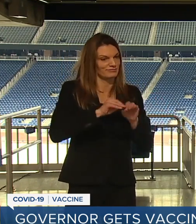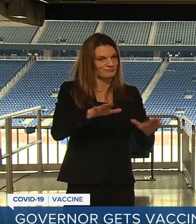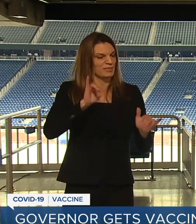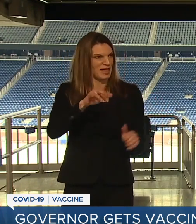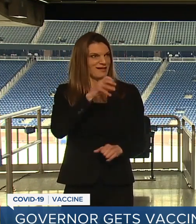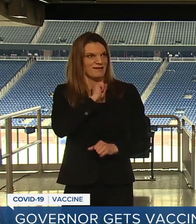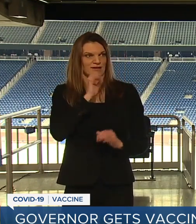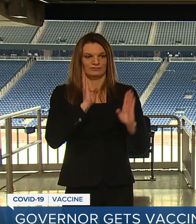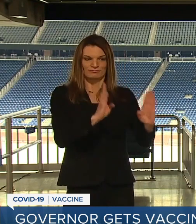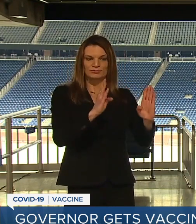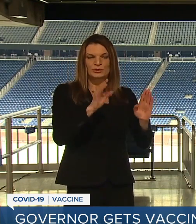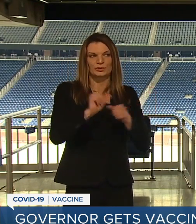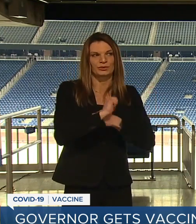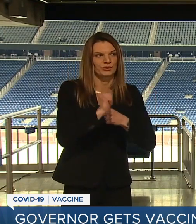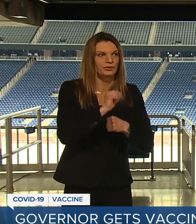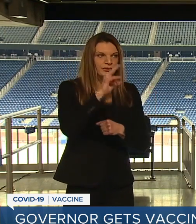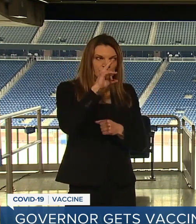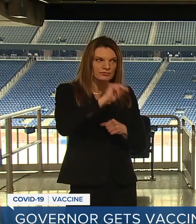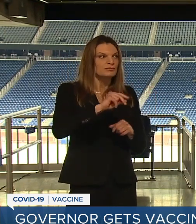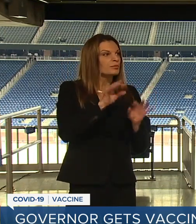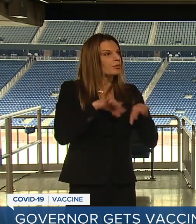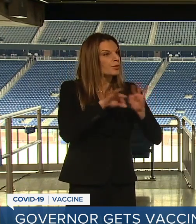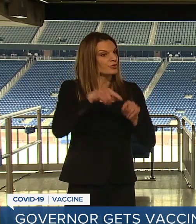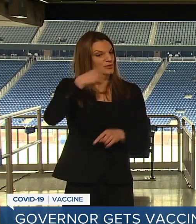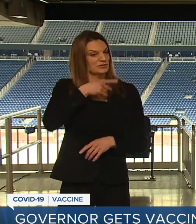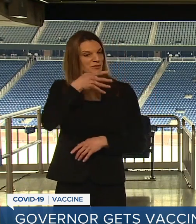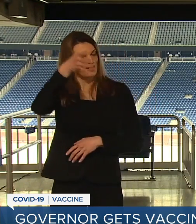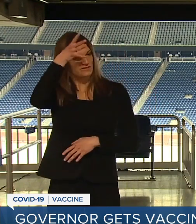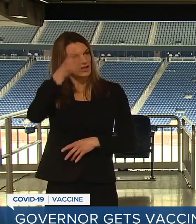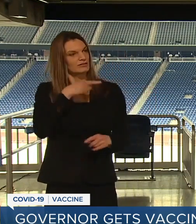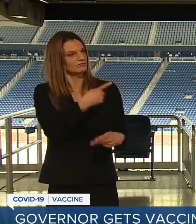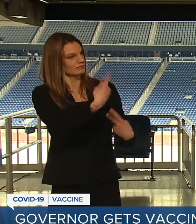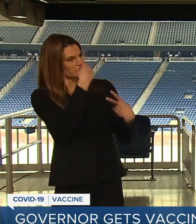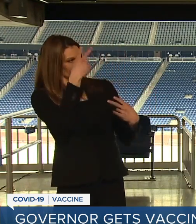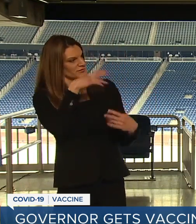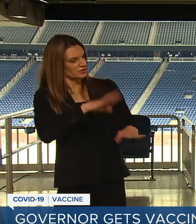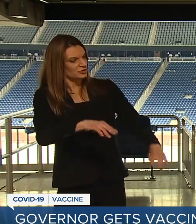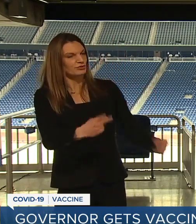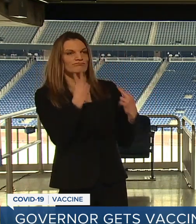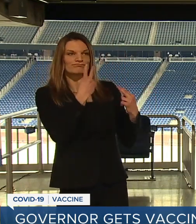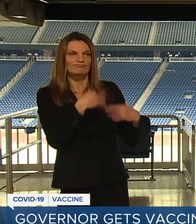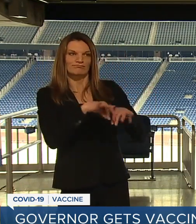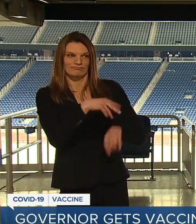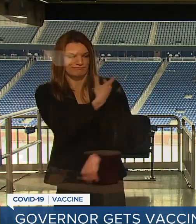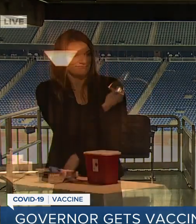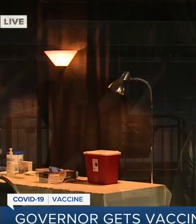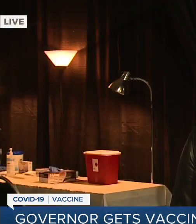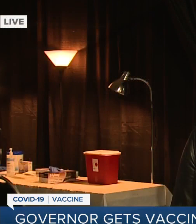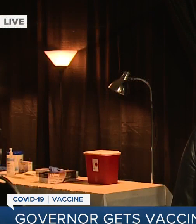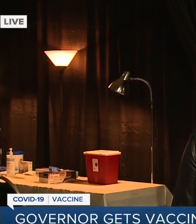that as parents, we not just model, but we help our kids to be safe as well.